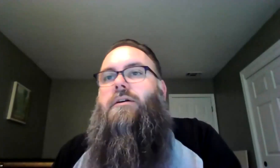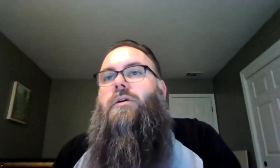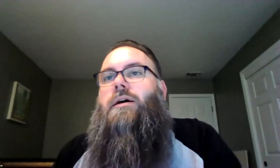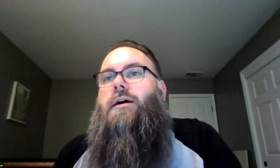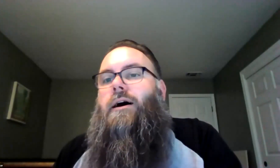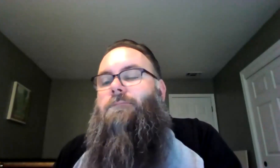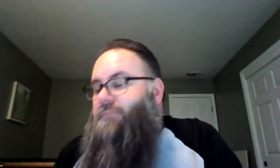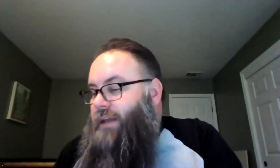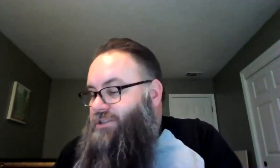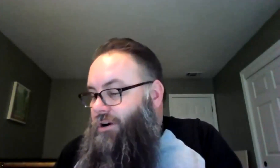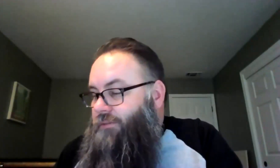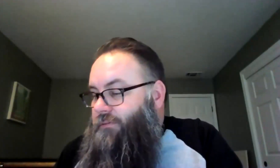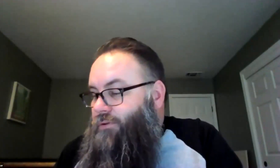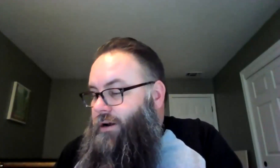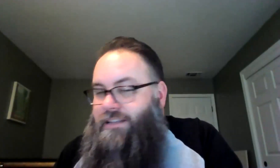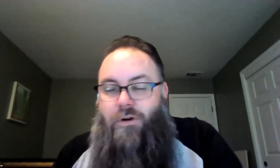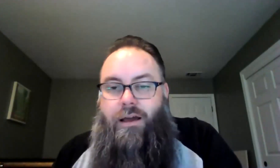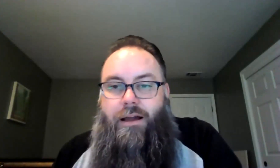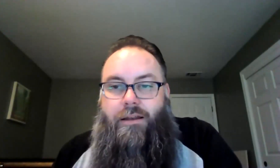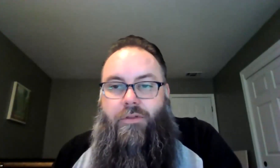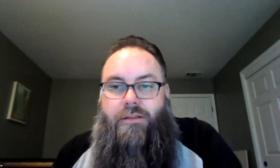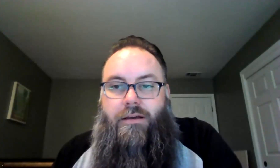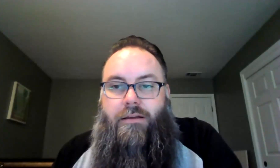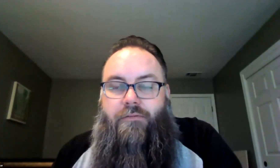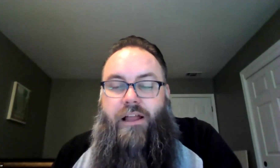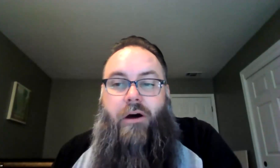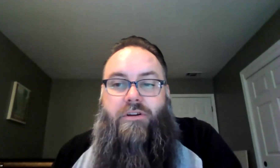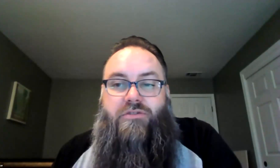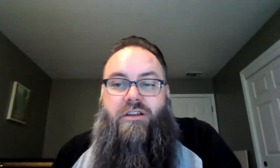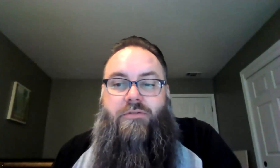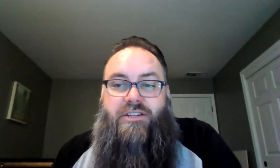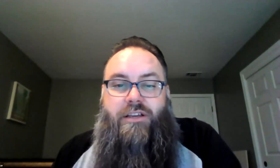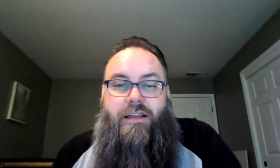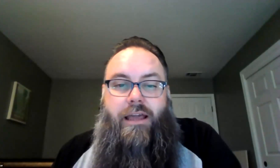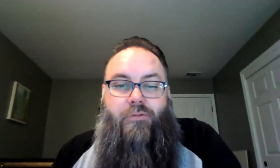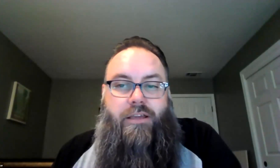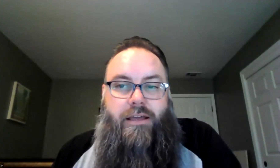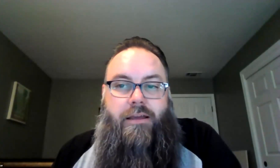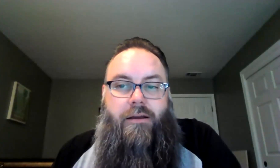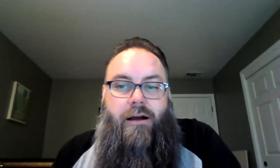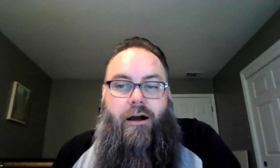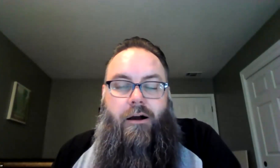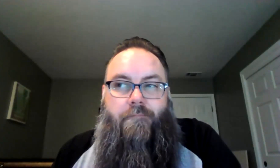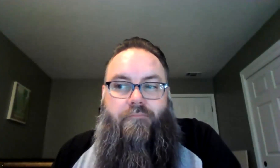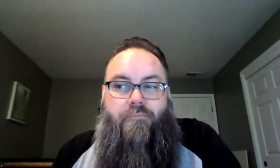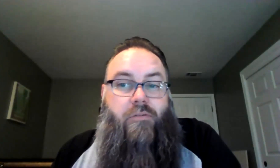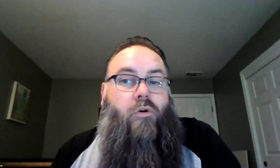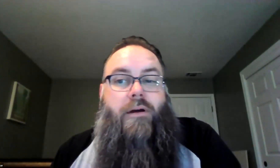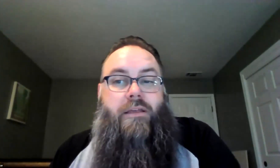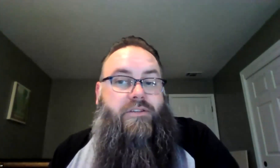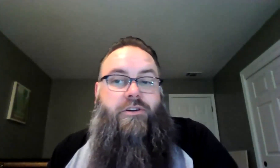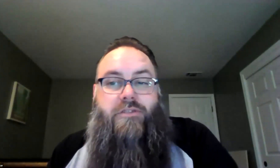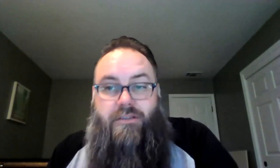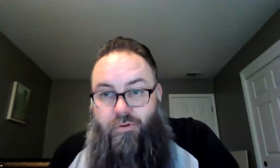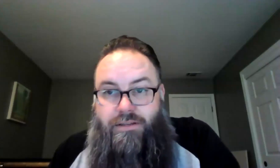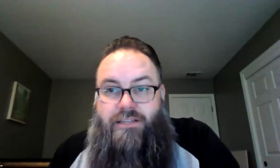programming. So that's our argument for it. That's why I know that the Valley Mountain Regional Center was actually able to get even more